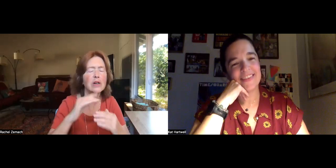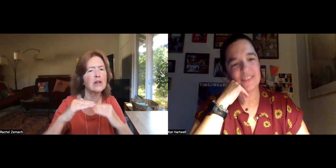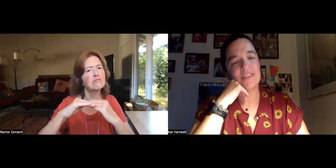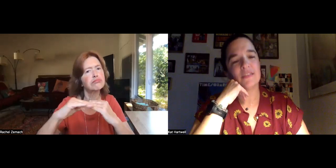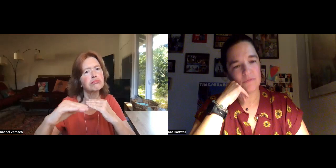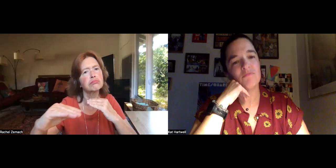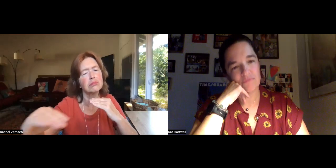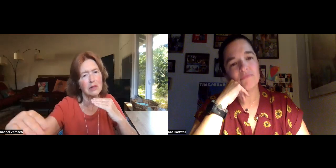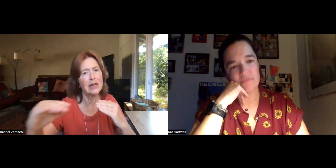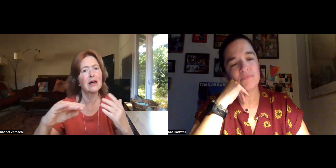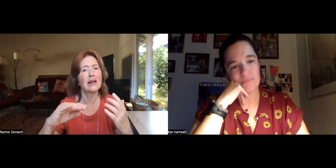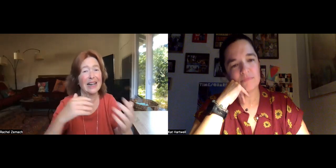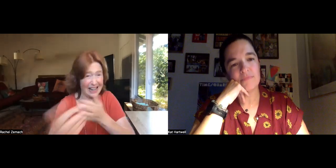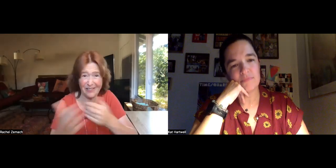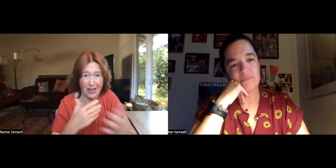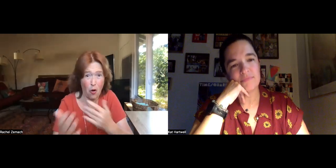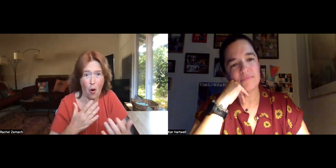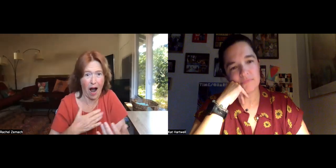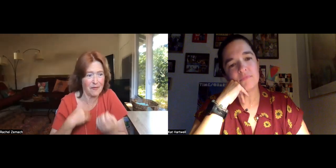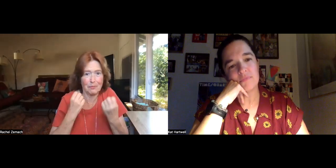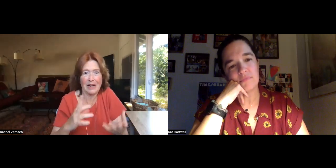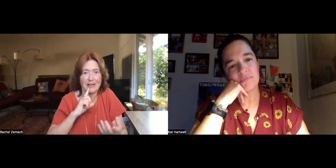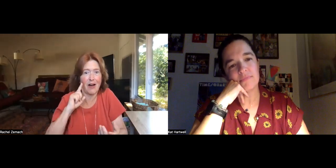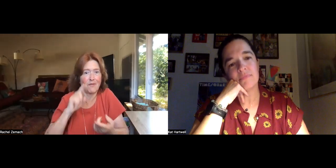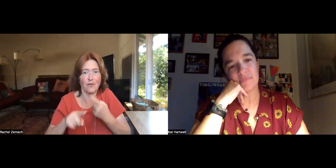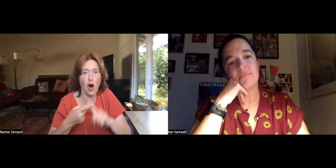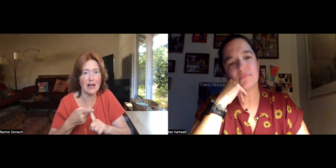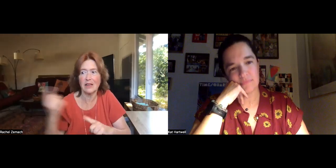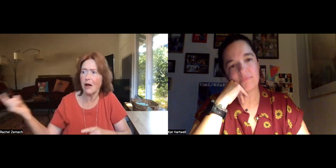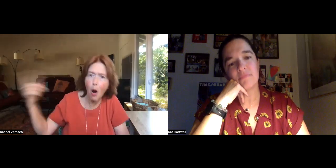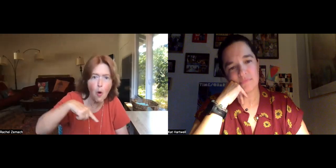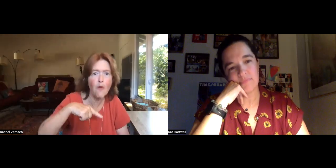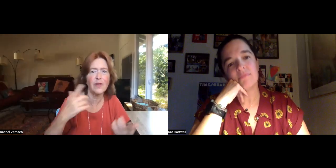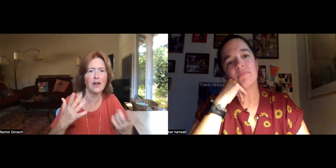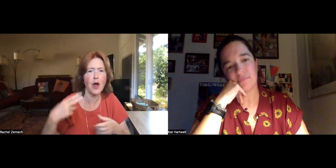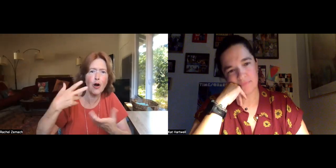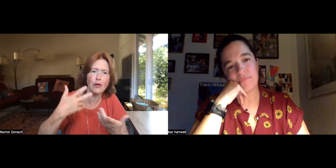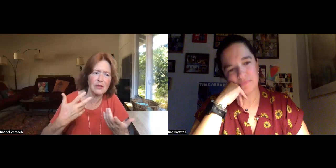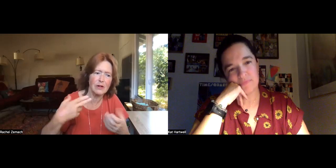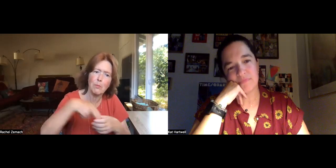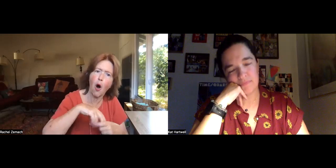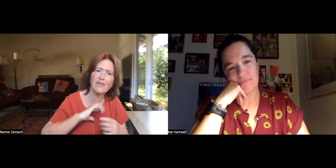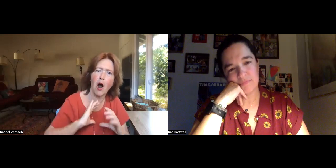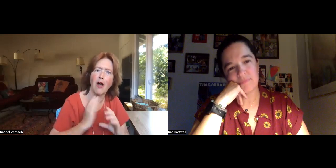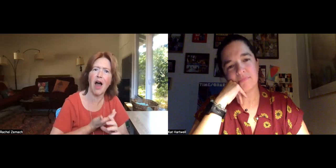really flew. Even though I've many deaf friends come over, they're part of our